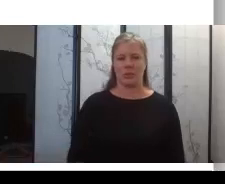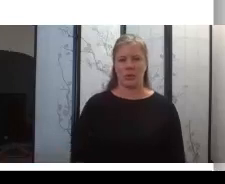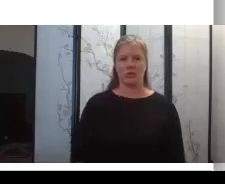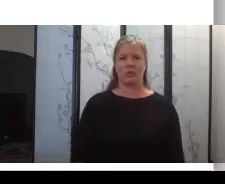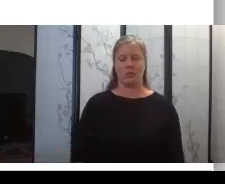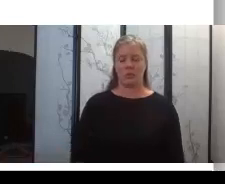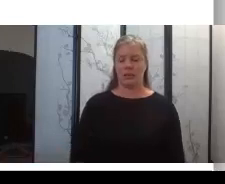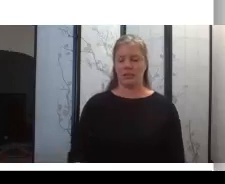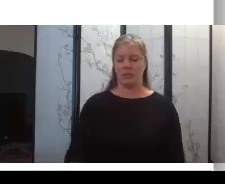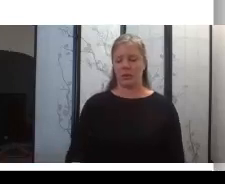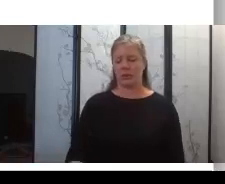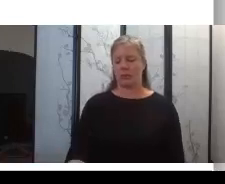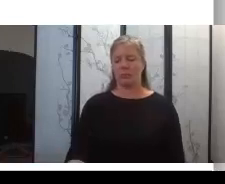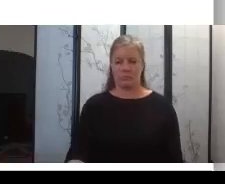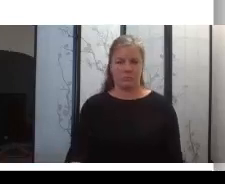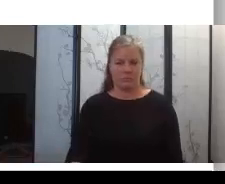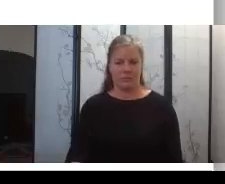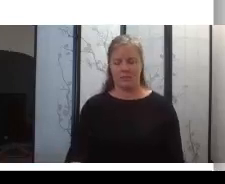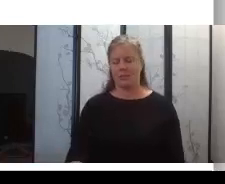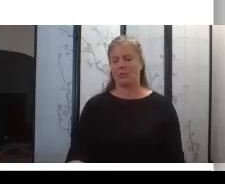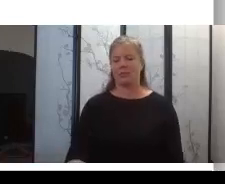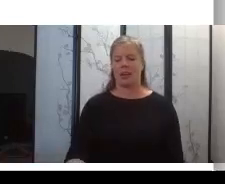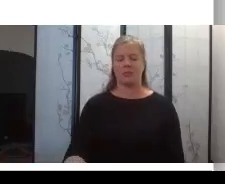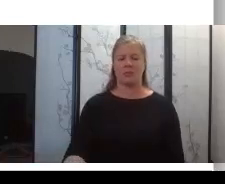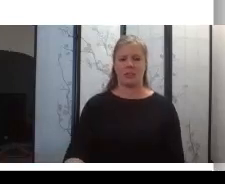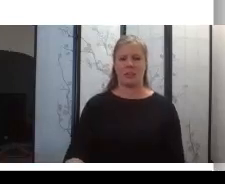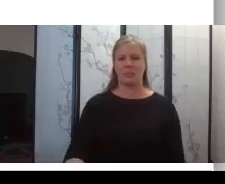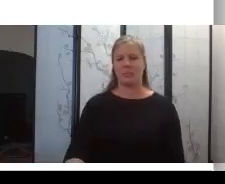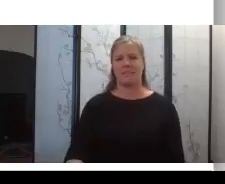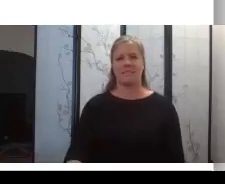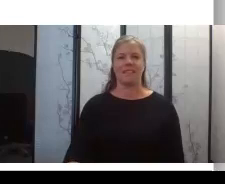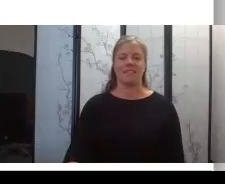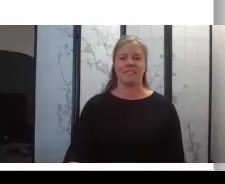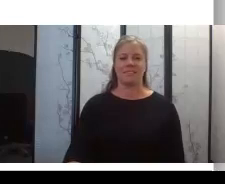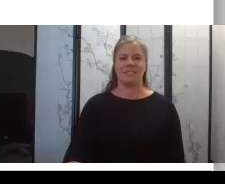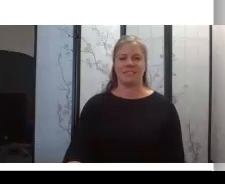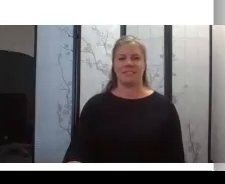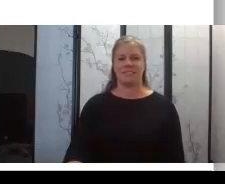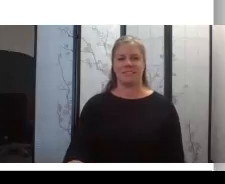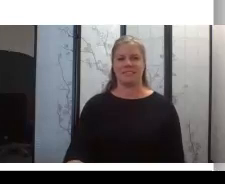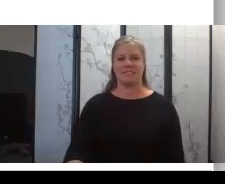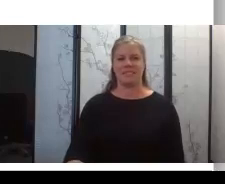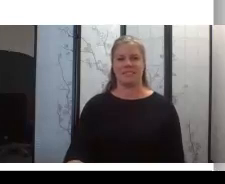practice with those for a few minutes or similar types of concepts.